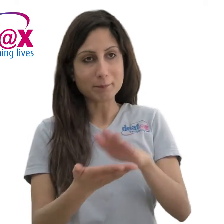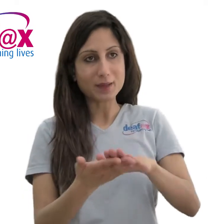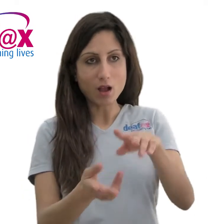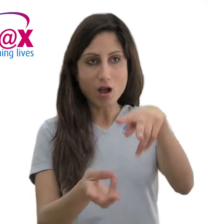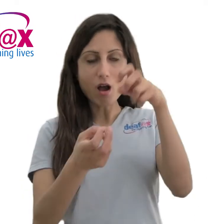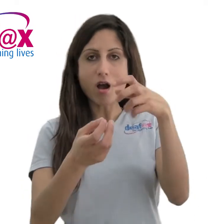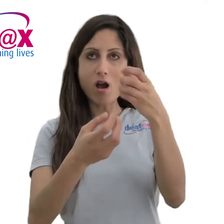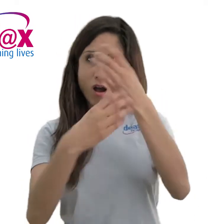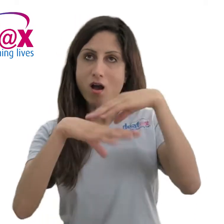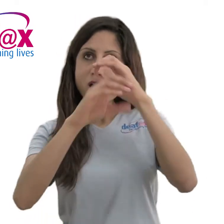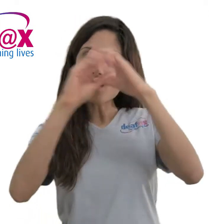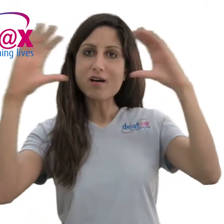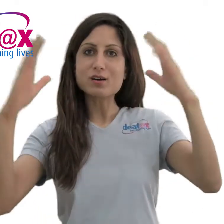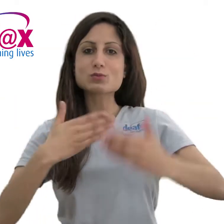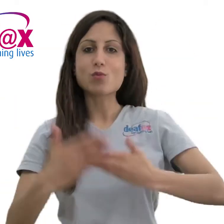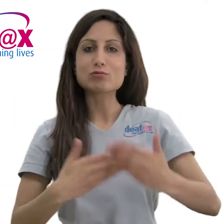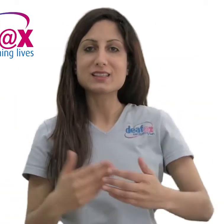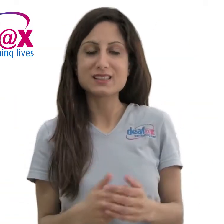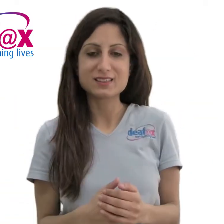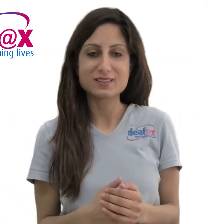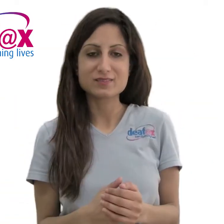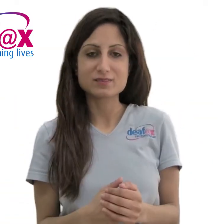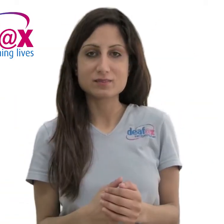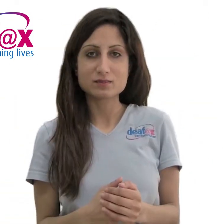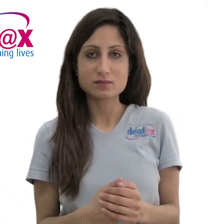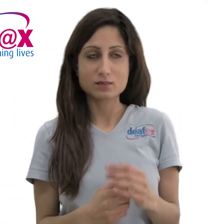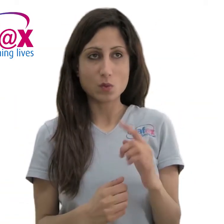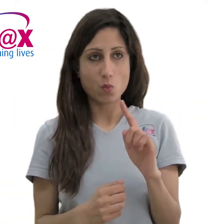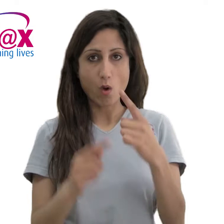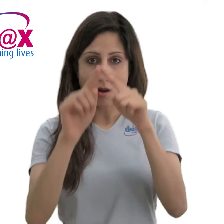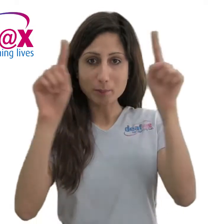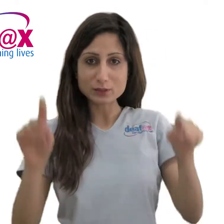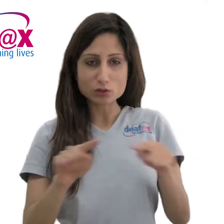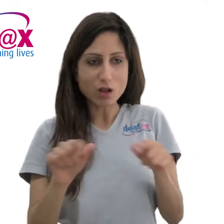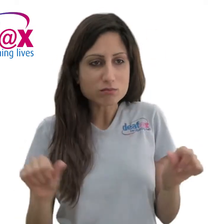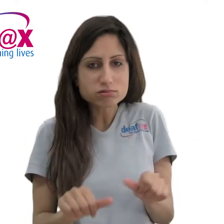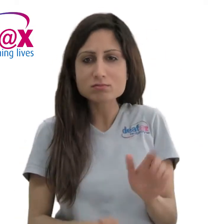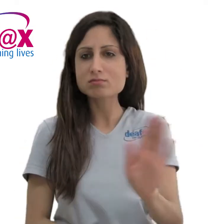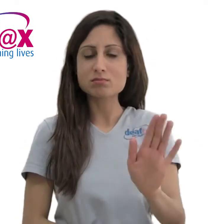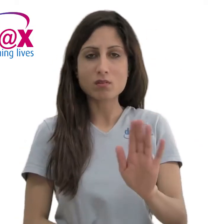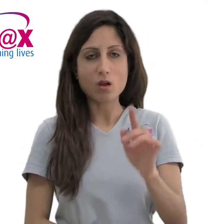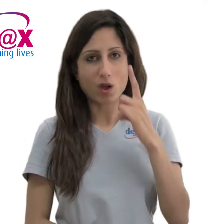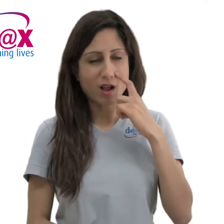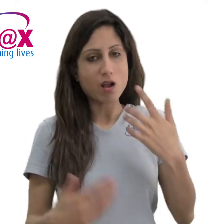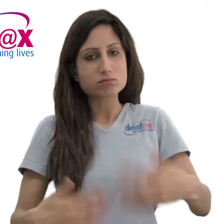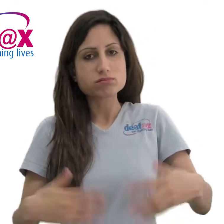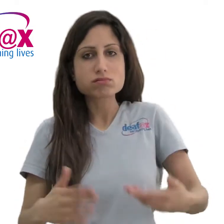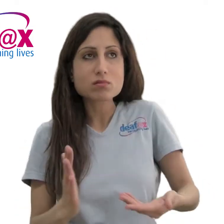all the words. A picture speaks 1,000 words, and comics use mostly pictures with a few words, so are a great